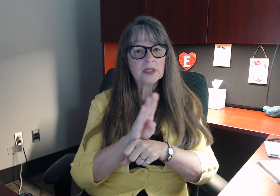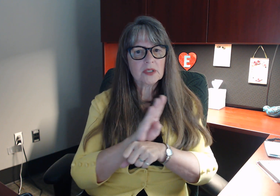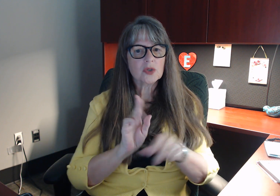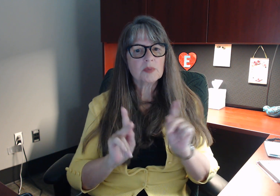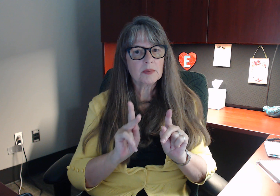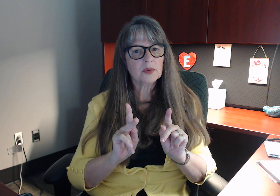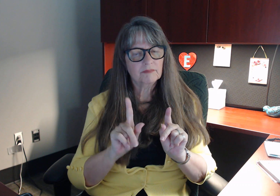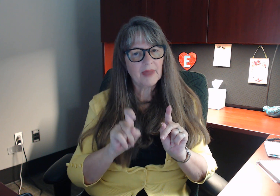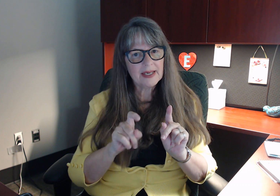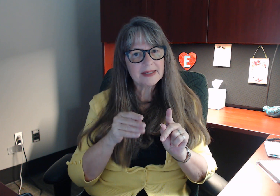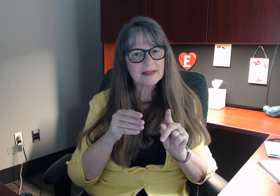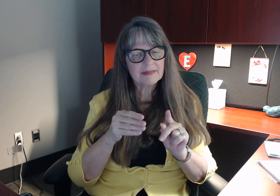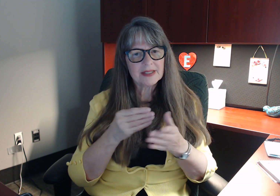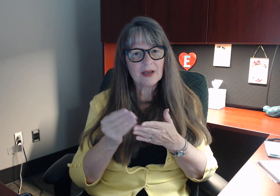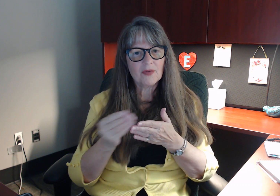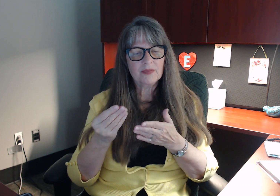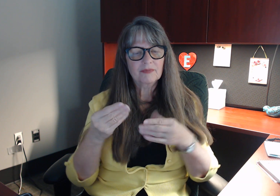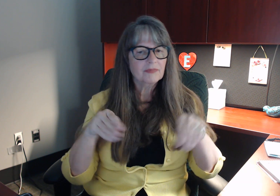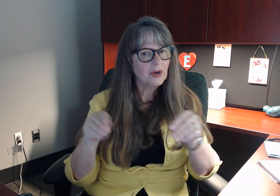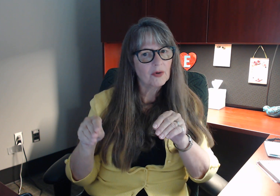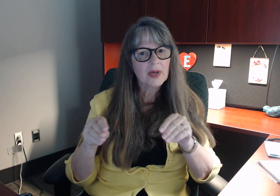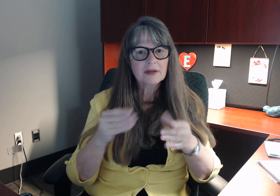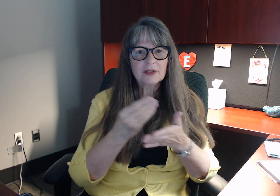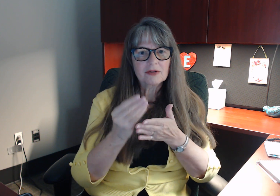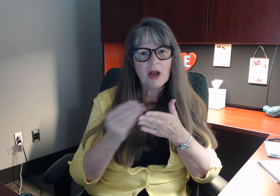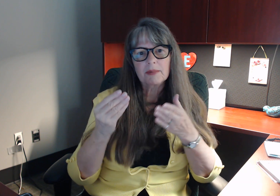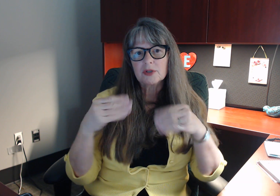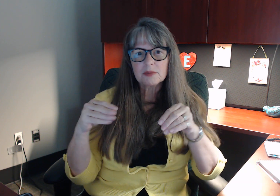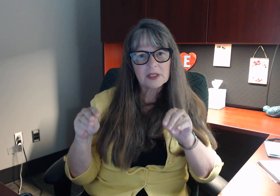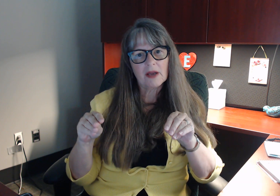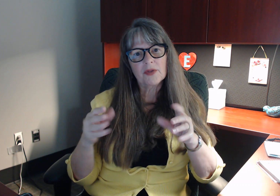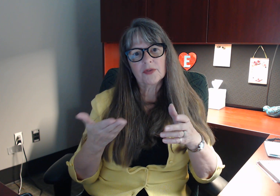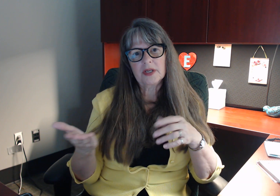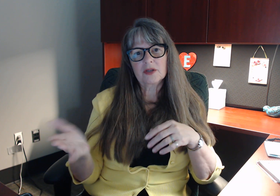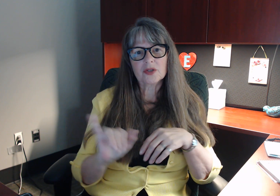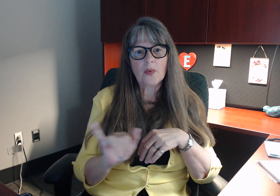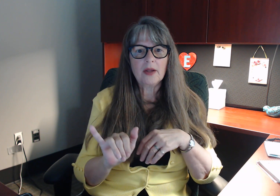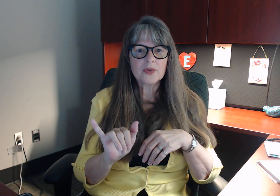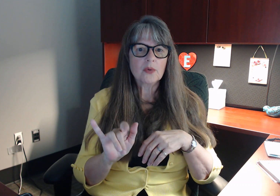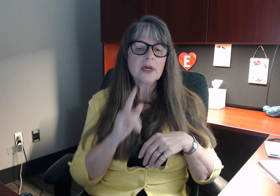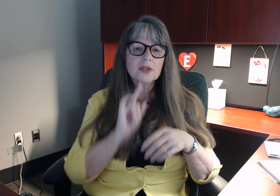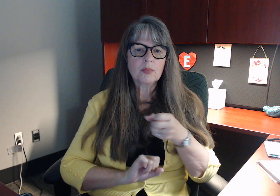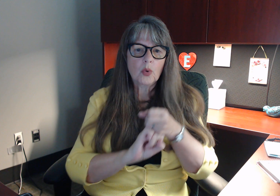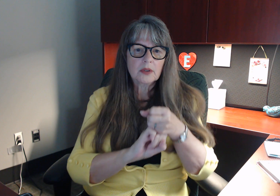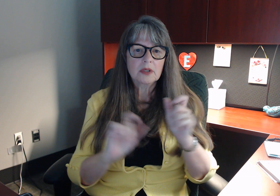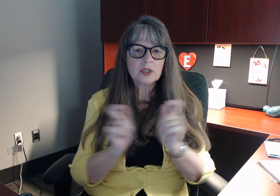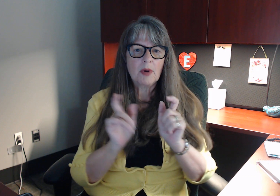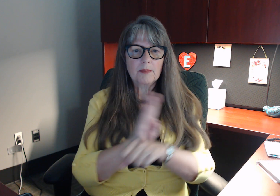businesses, people, they need to sell, to shop or sell their things as well. So support Small